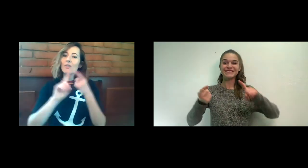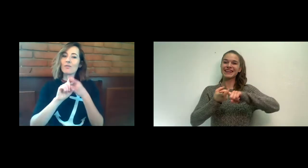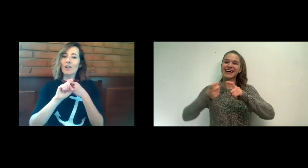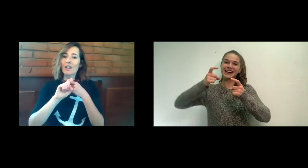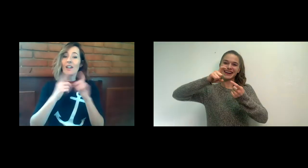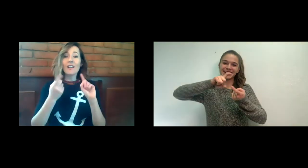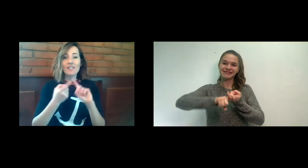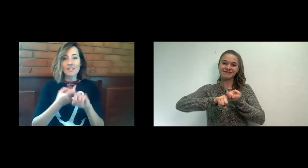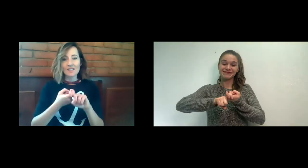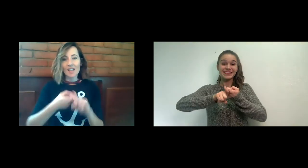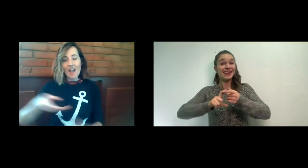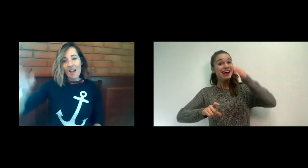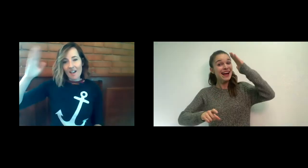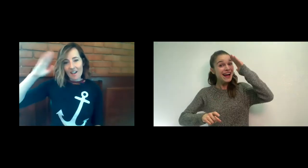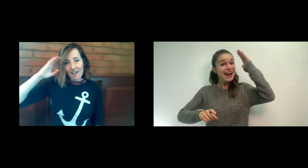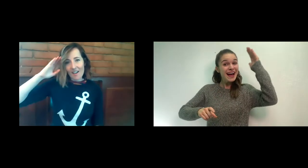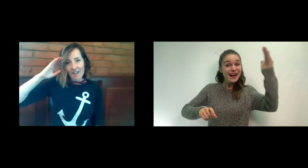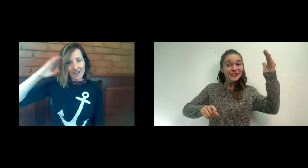Hello, friend.